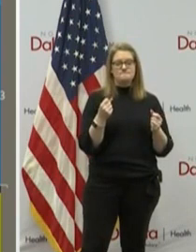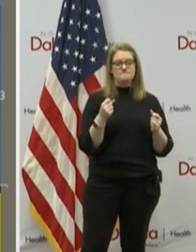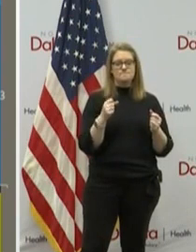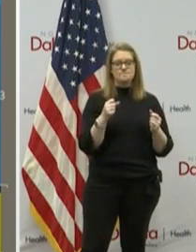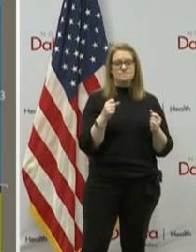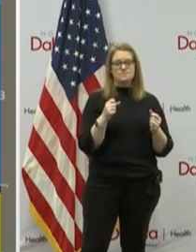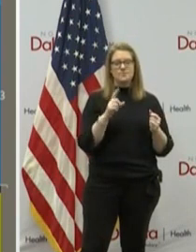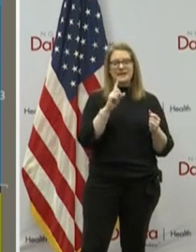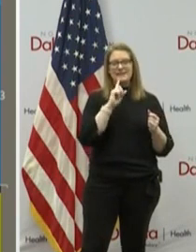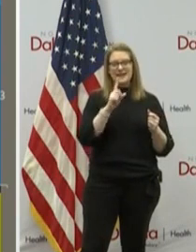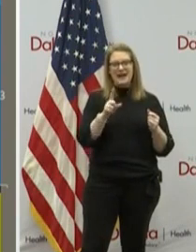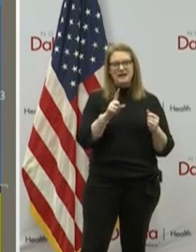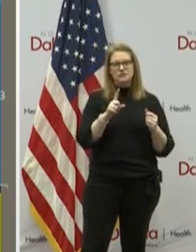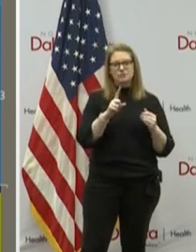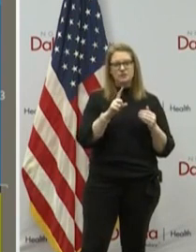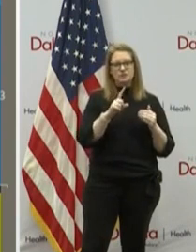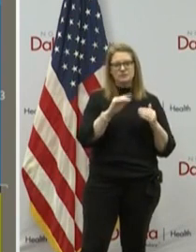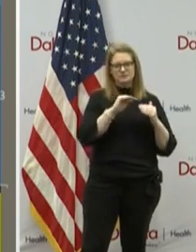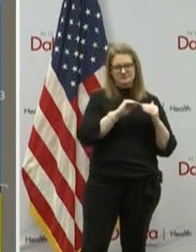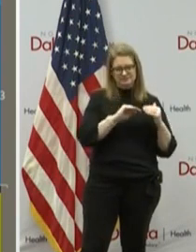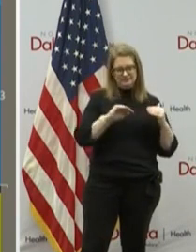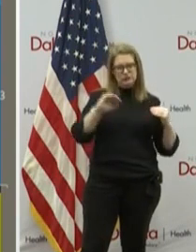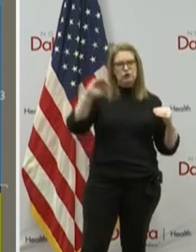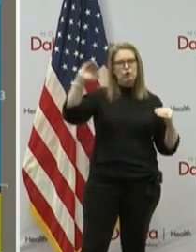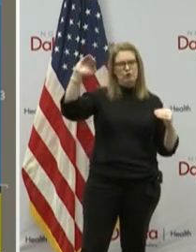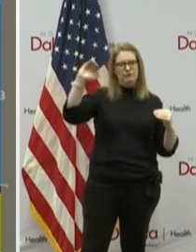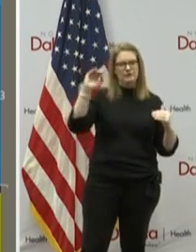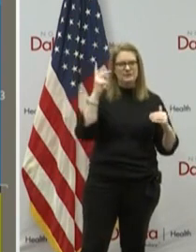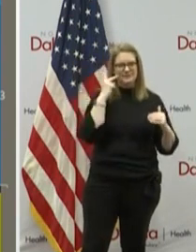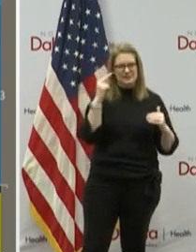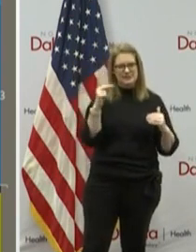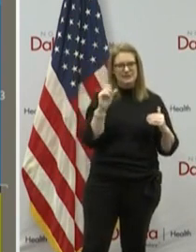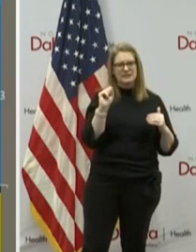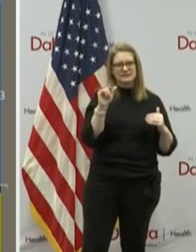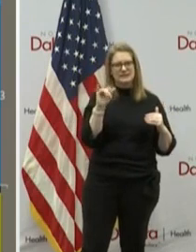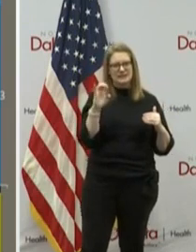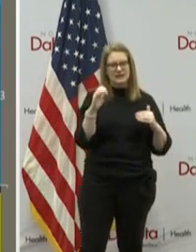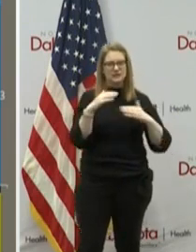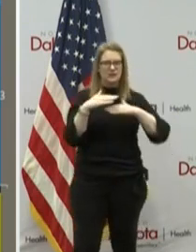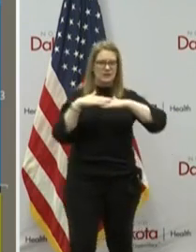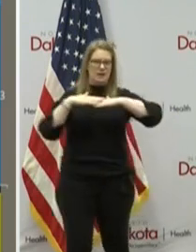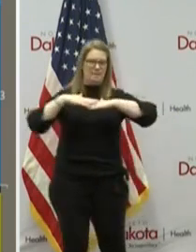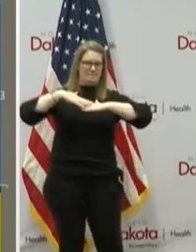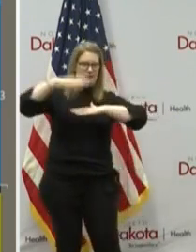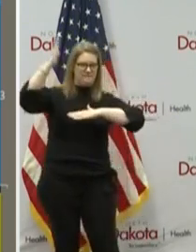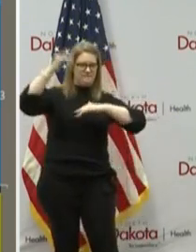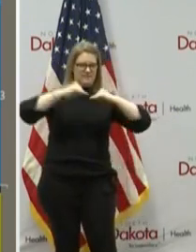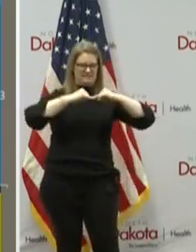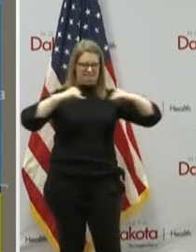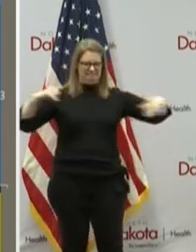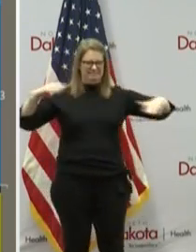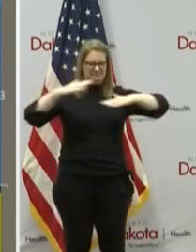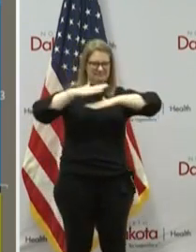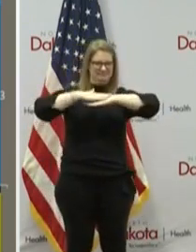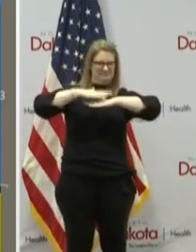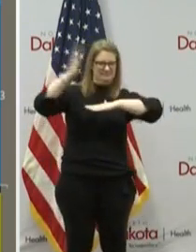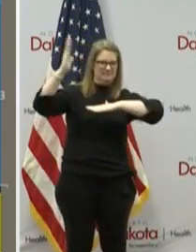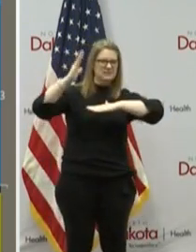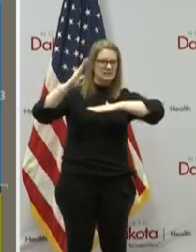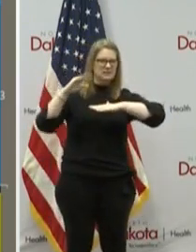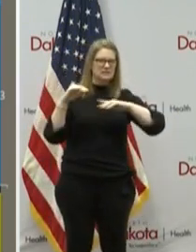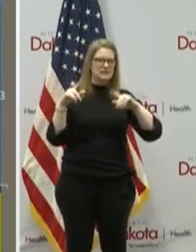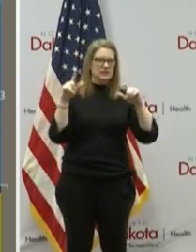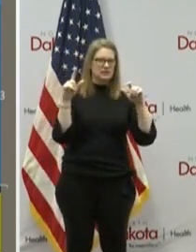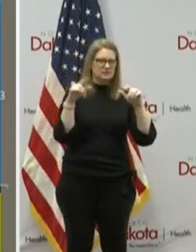the actual curve, which we've shared with you before, again on this slide, above the line is the active